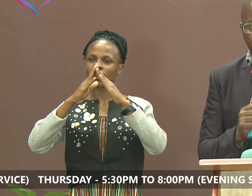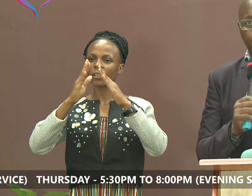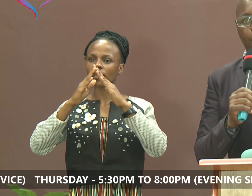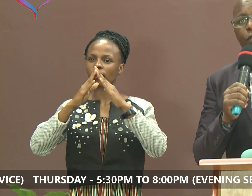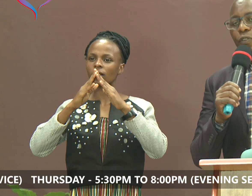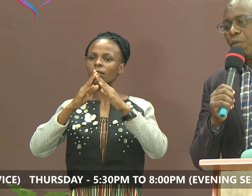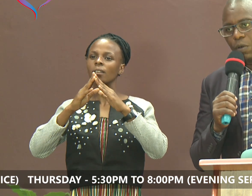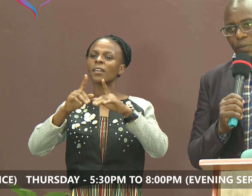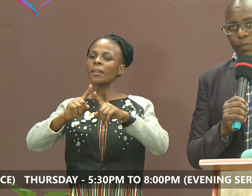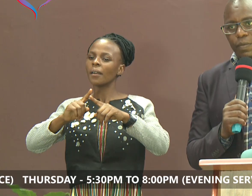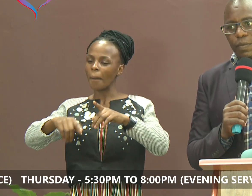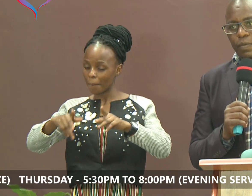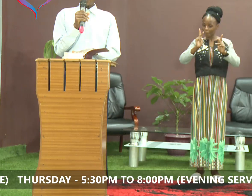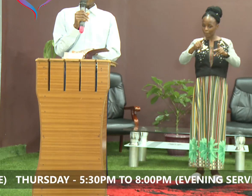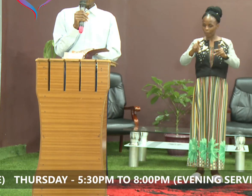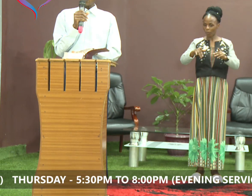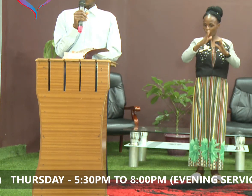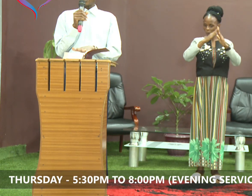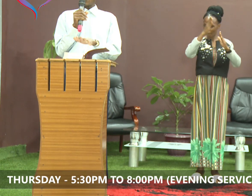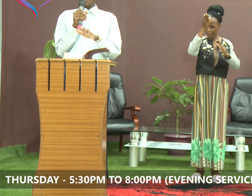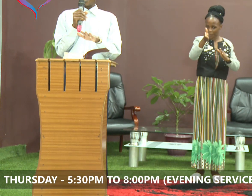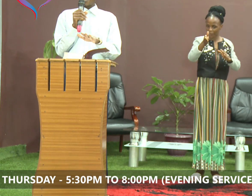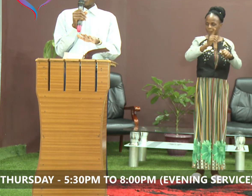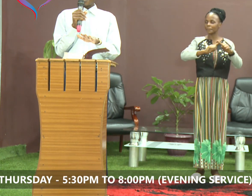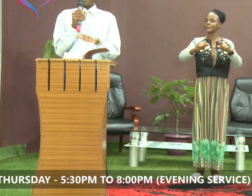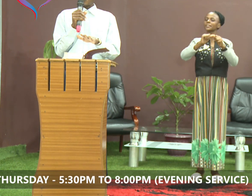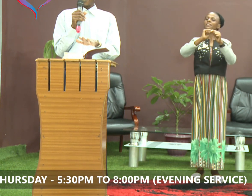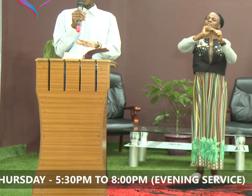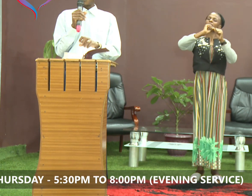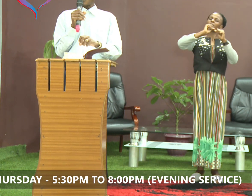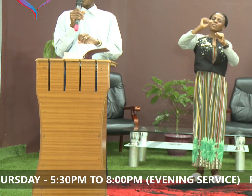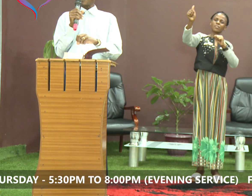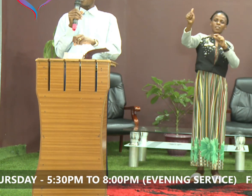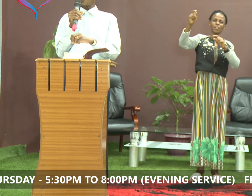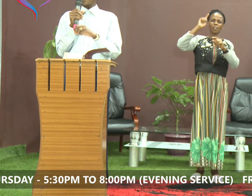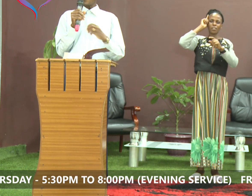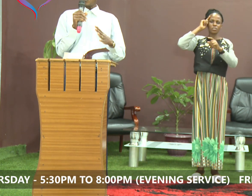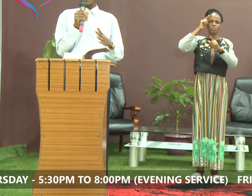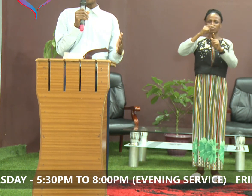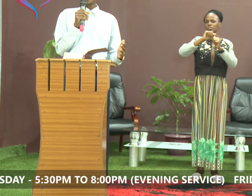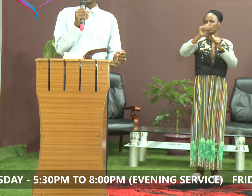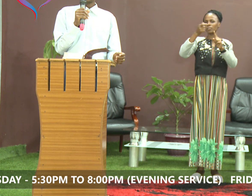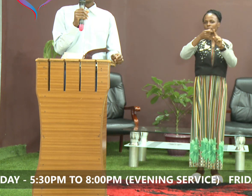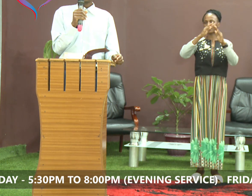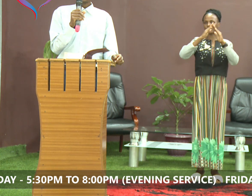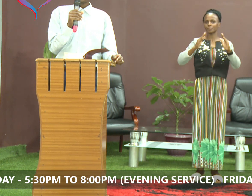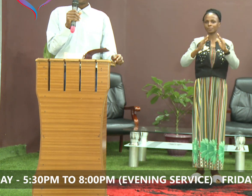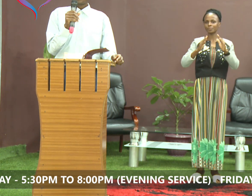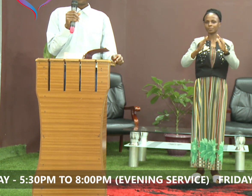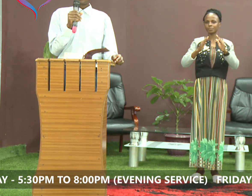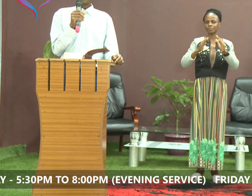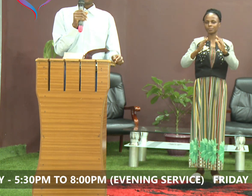and they are far away from home. Abantu basobola okubeera ewaka physically naye nga ate bali wala nnyo n'awaka. And